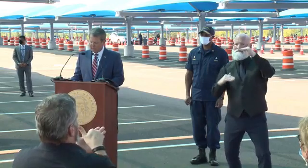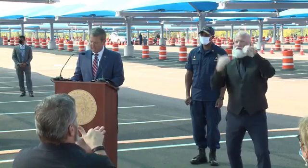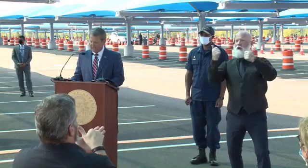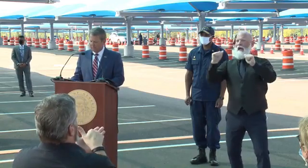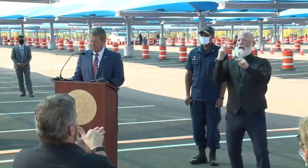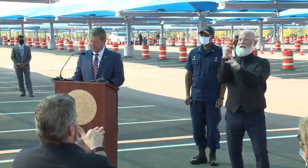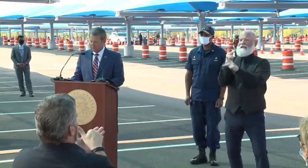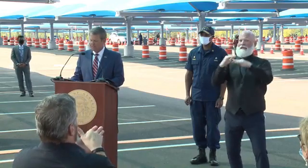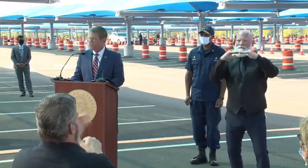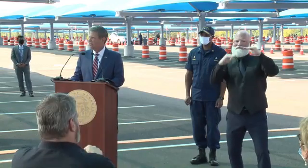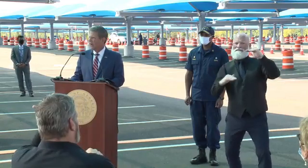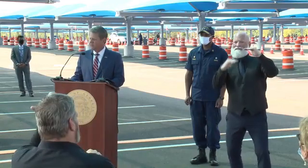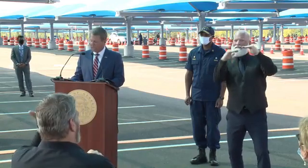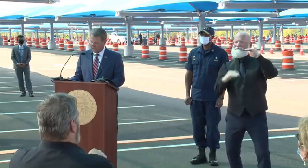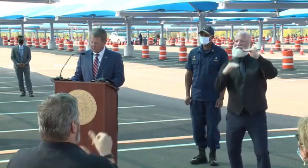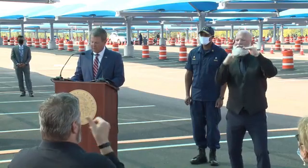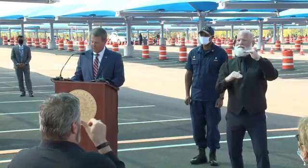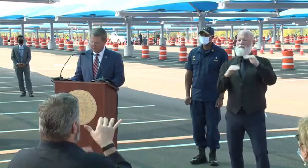at